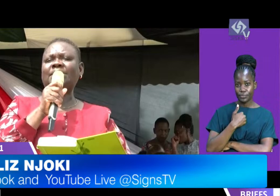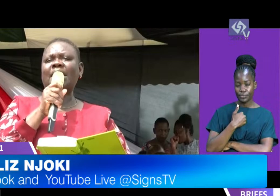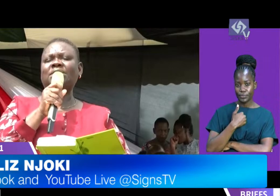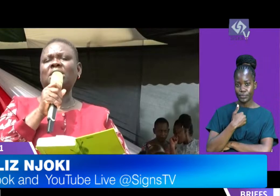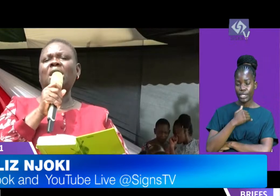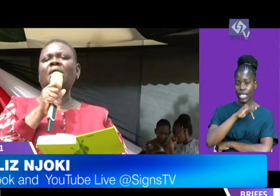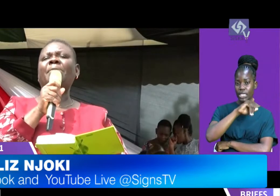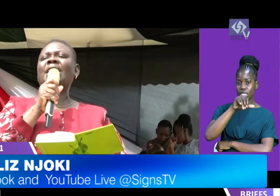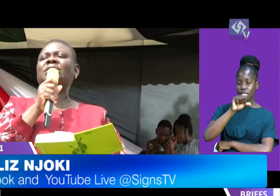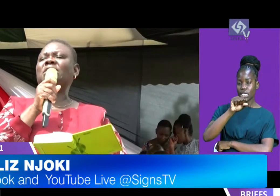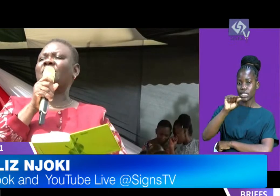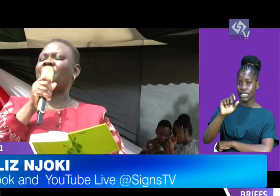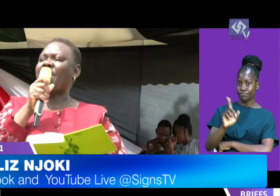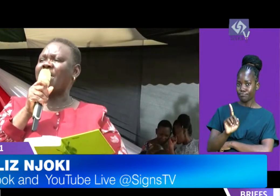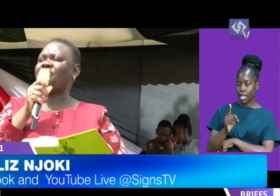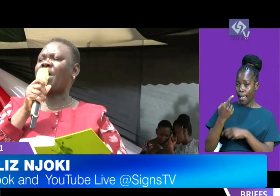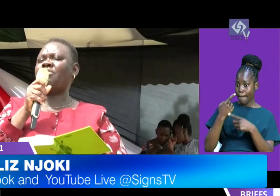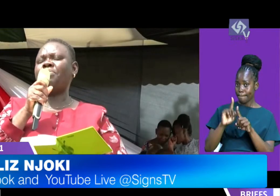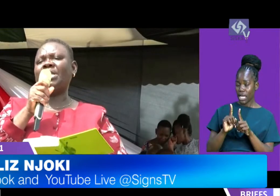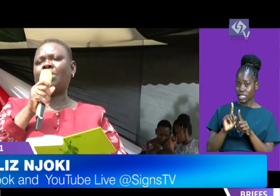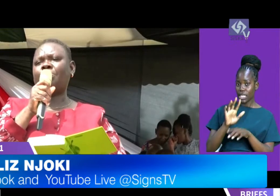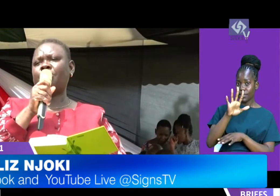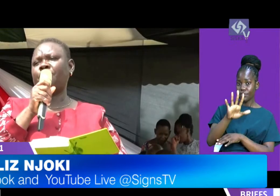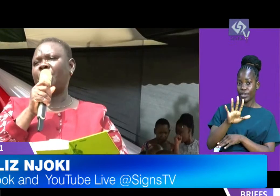JSS, but the 5 have been approved.